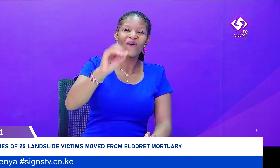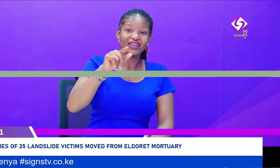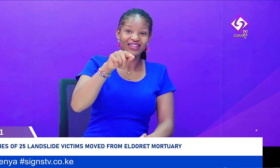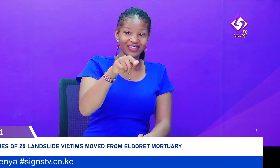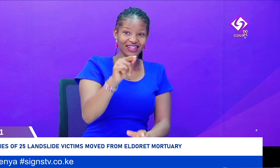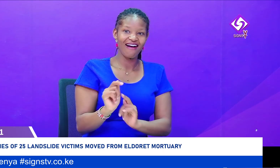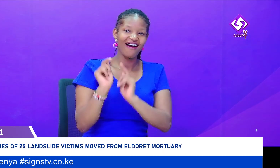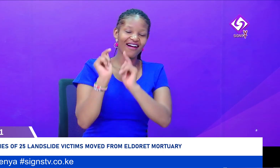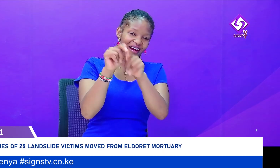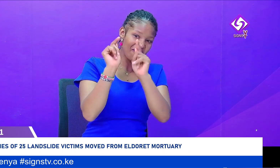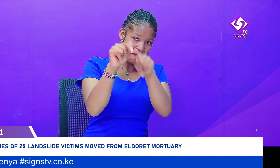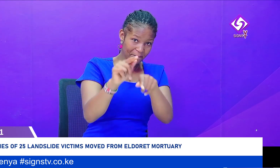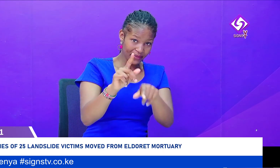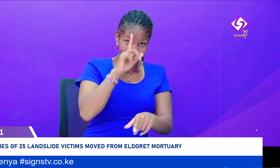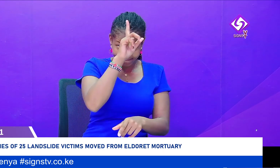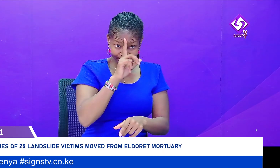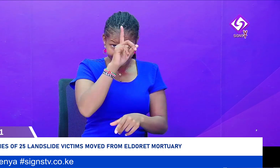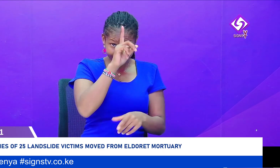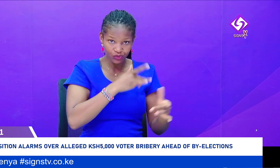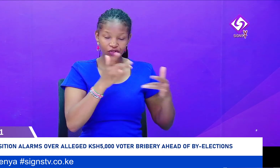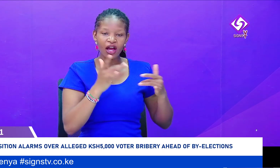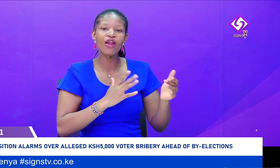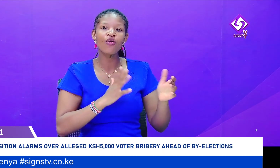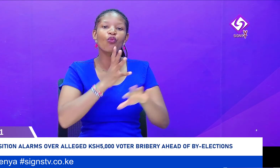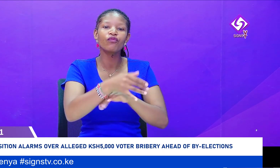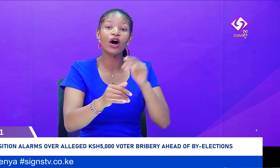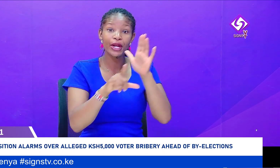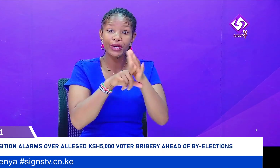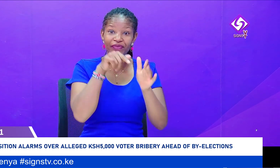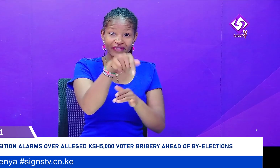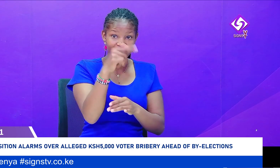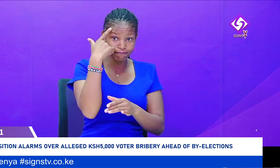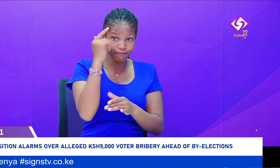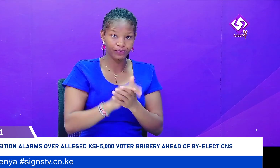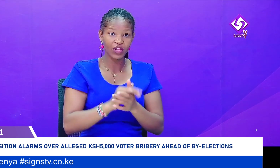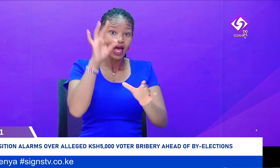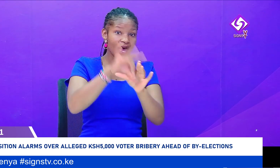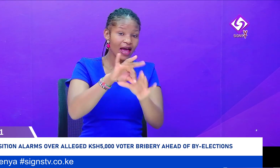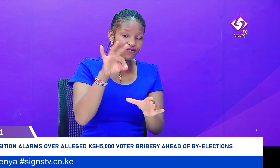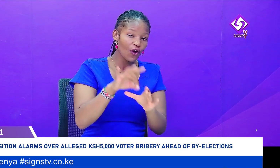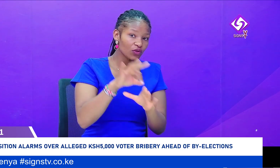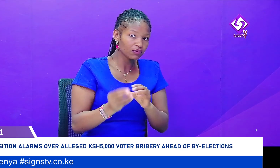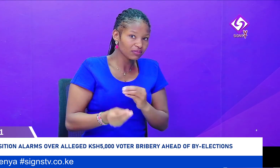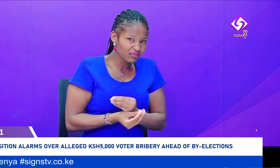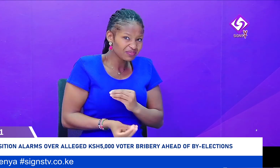All right, the united opposition has raised serious concerns over